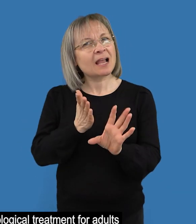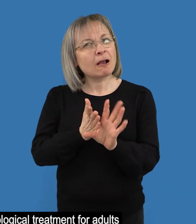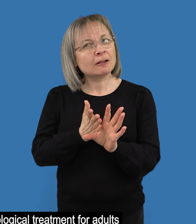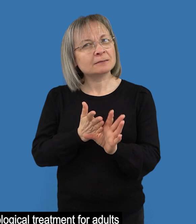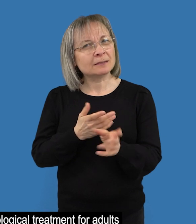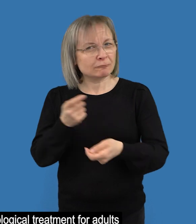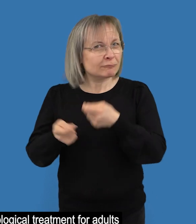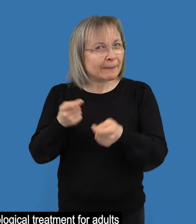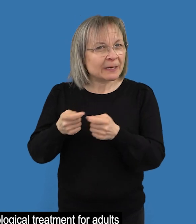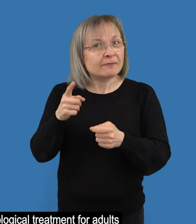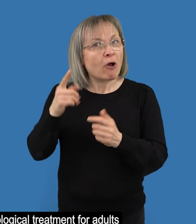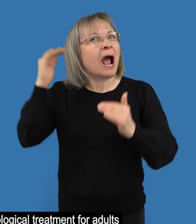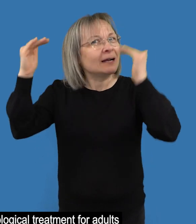Psychological treatment for adults.